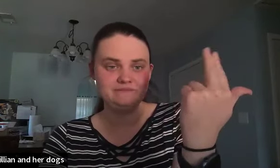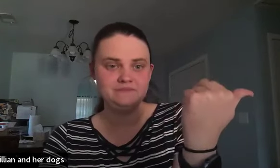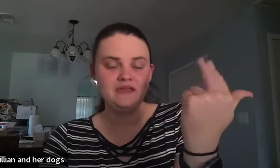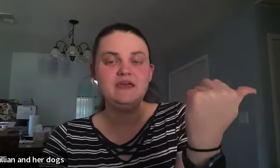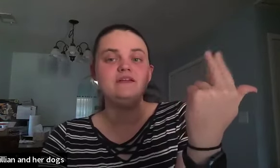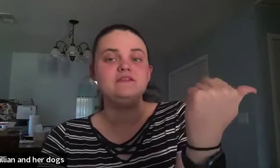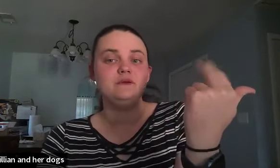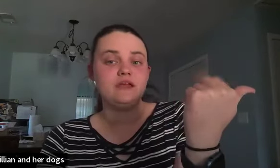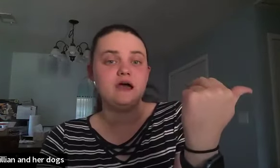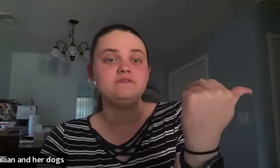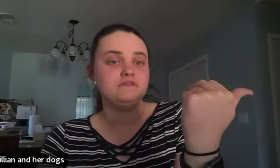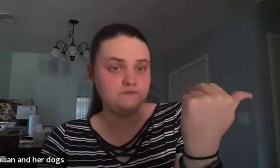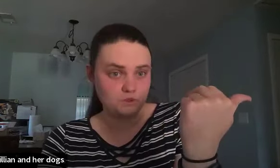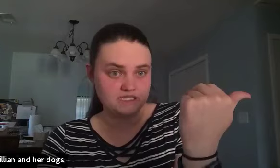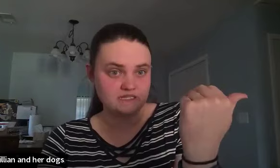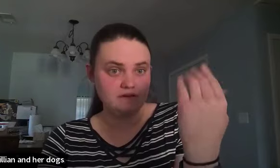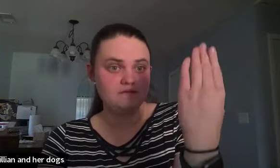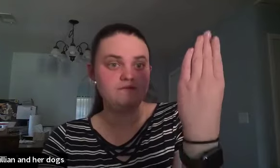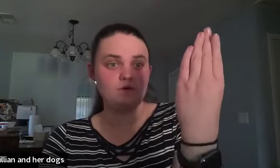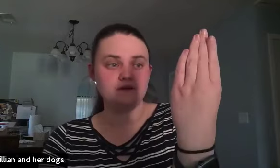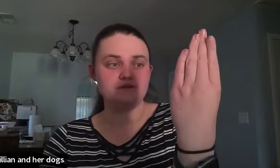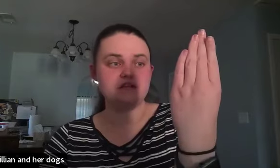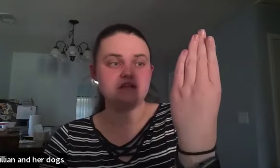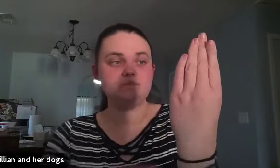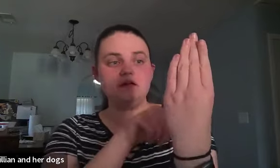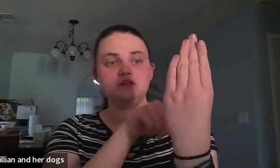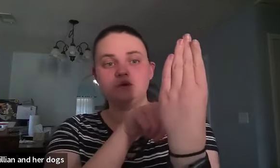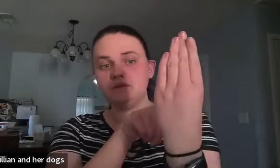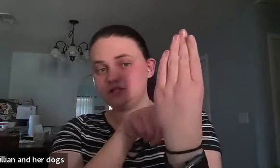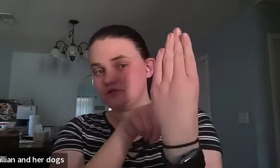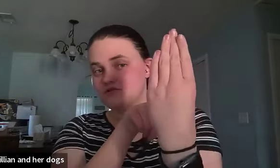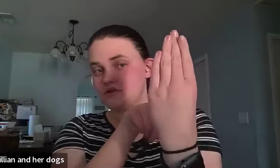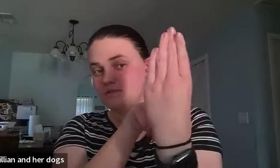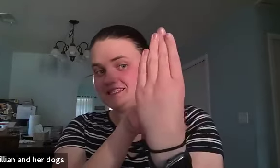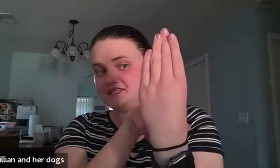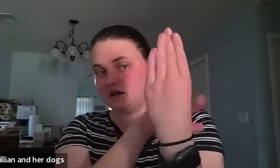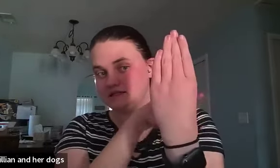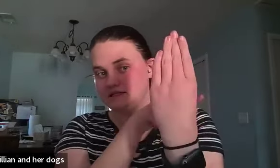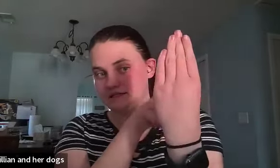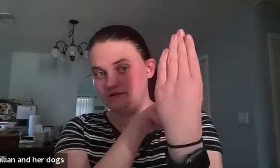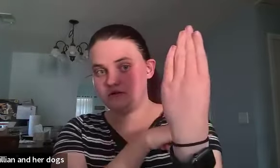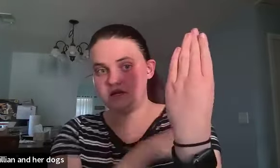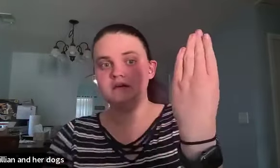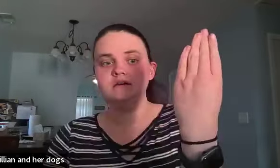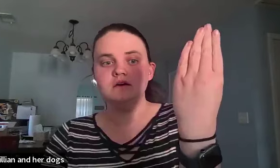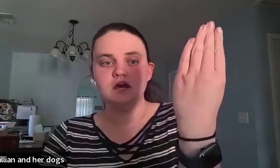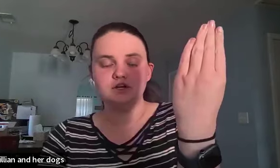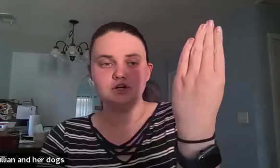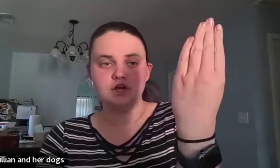13. Then we have 14, 4 fingers up. You want to make sure your thumb is not seen, okay? And you're going to